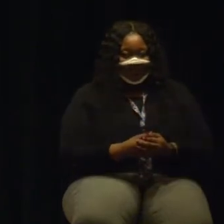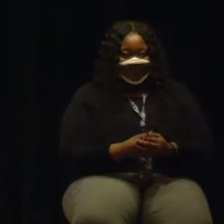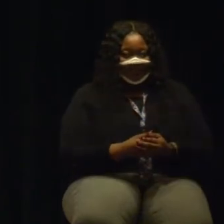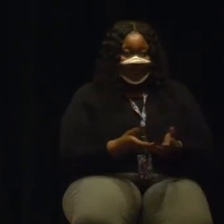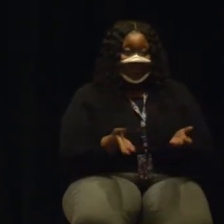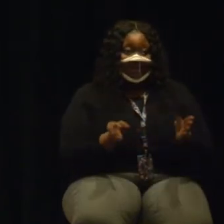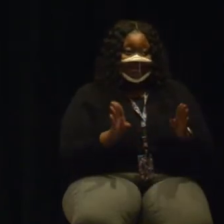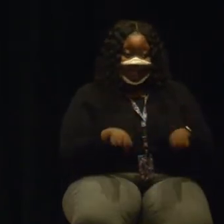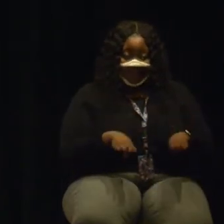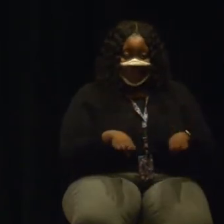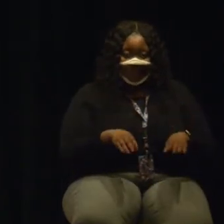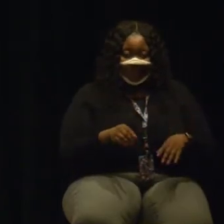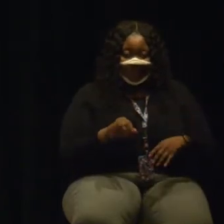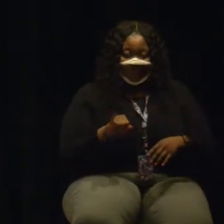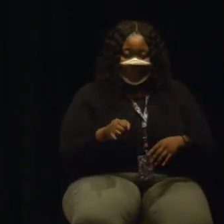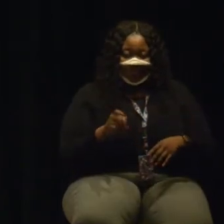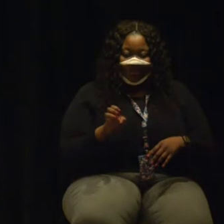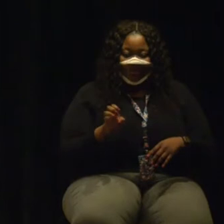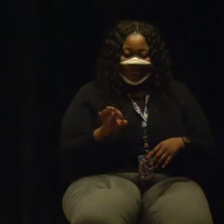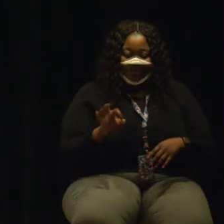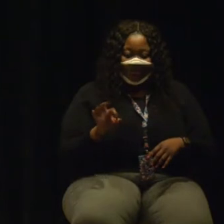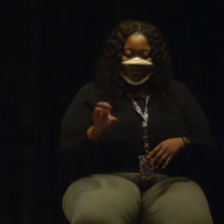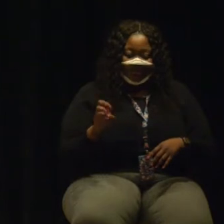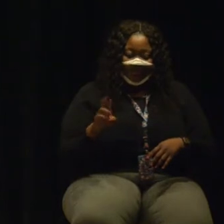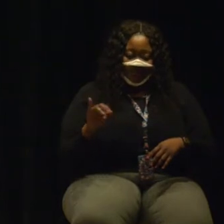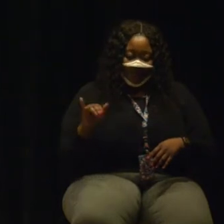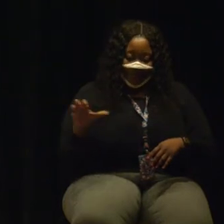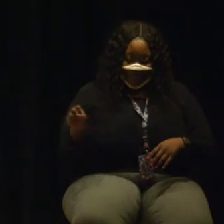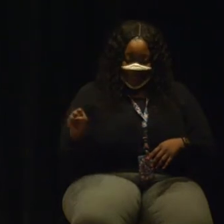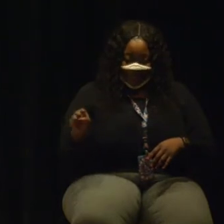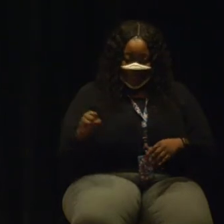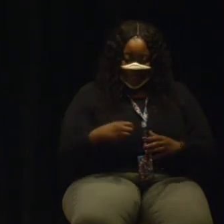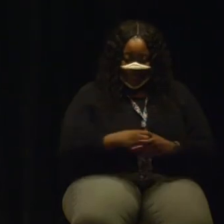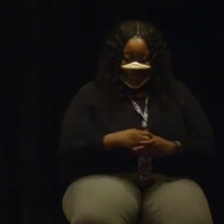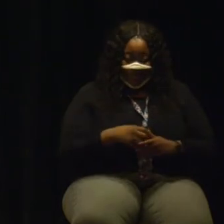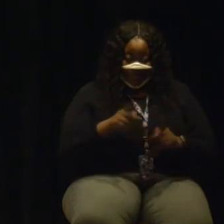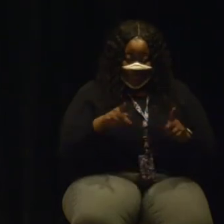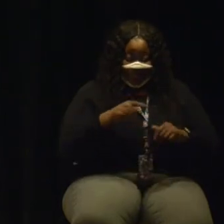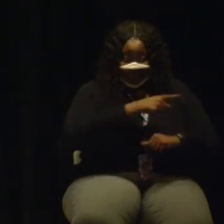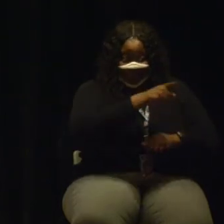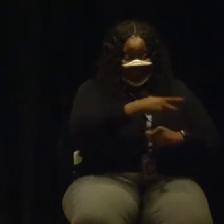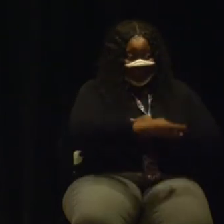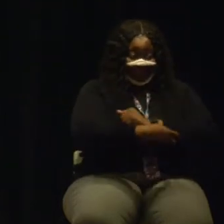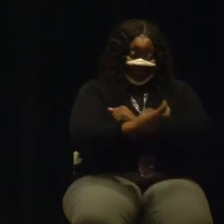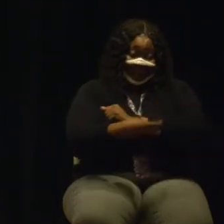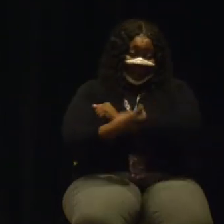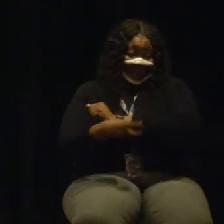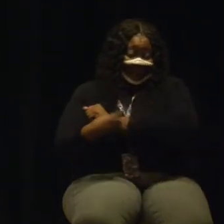Jeffries. The pickpockets and petty thieves were open for business.